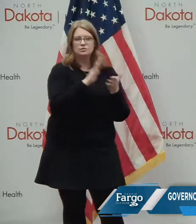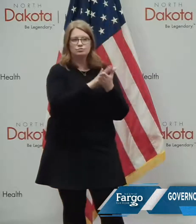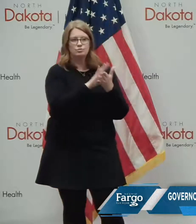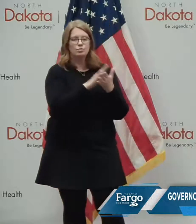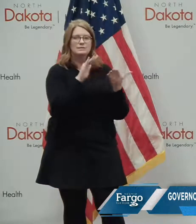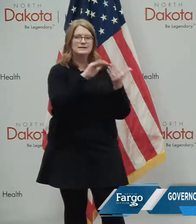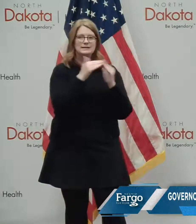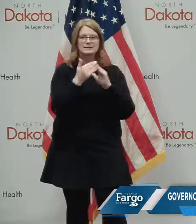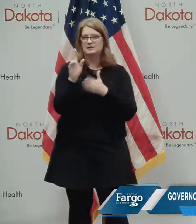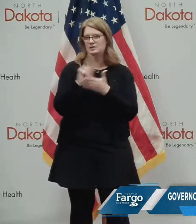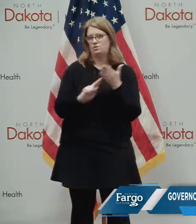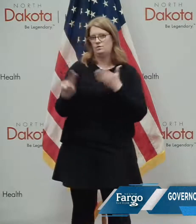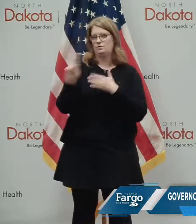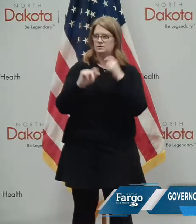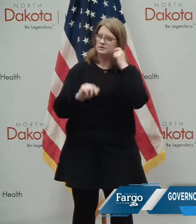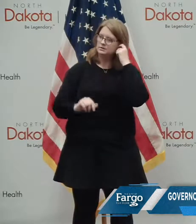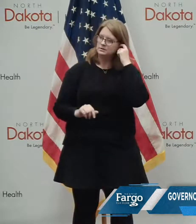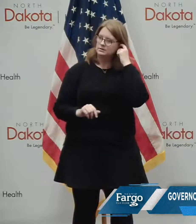their universities.